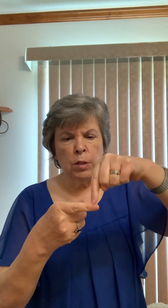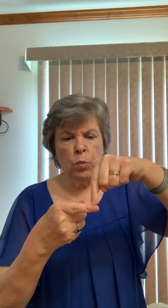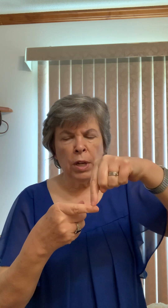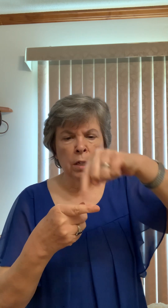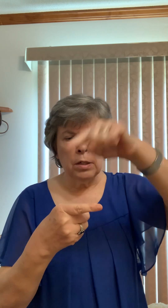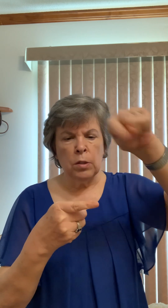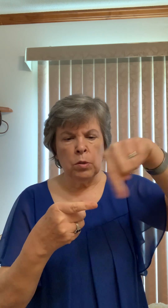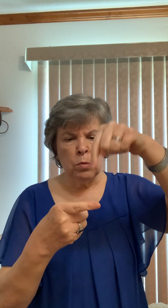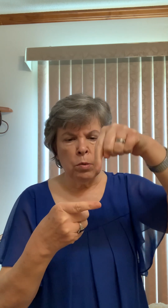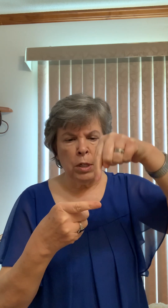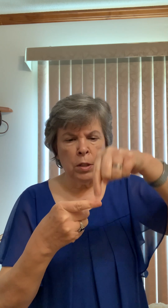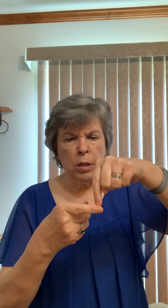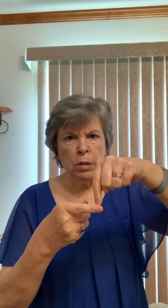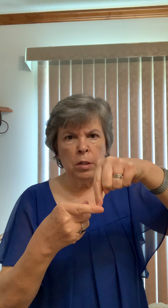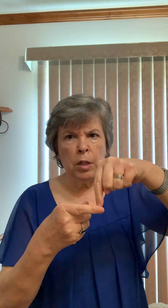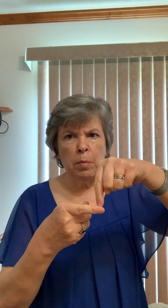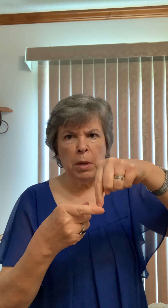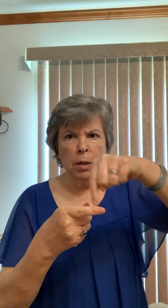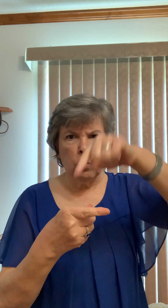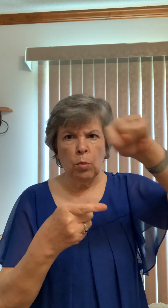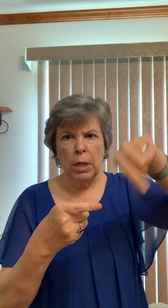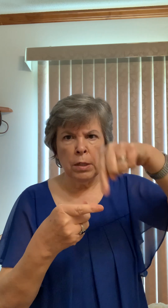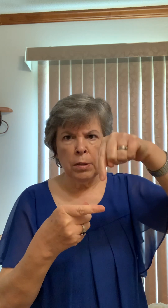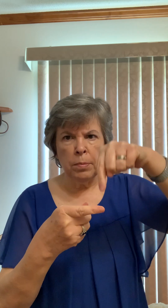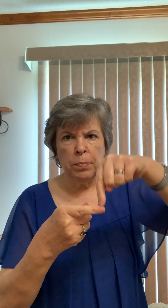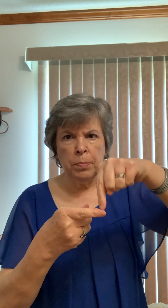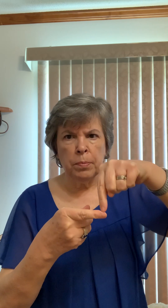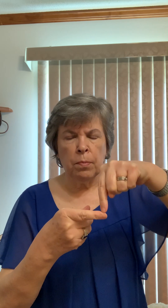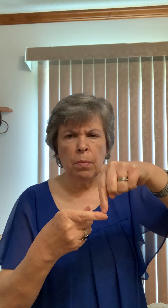when it is, right there in the timeline, when.